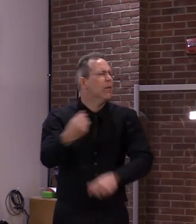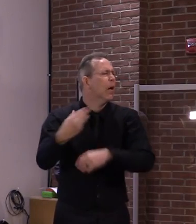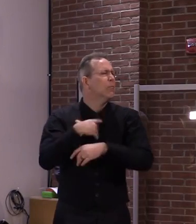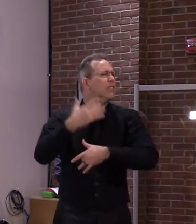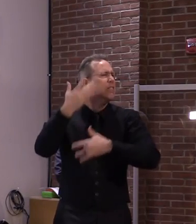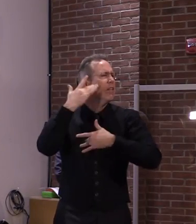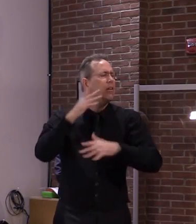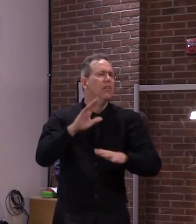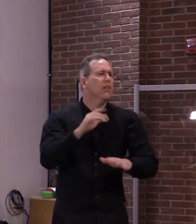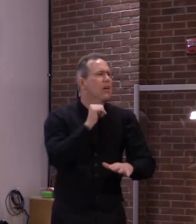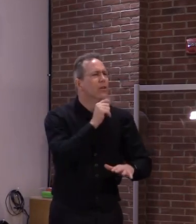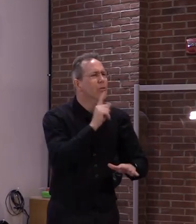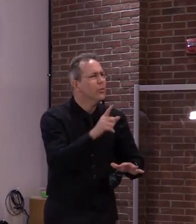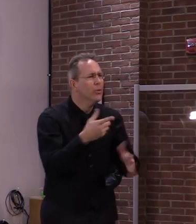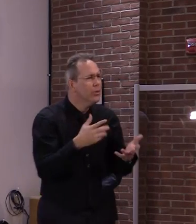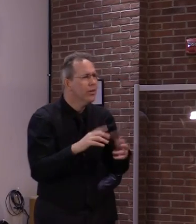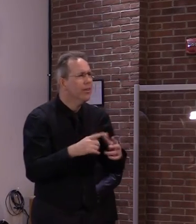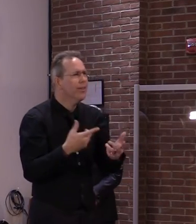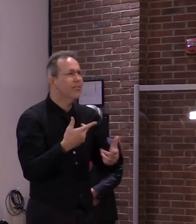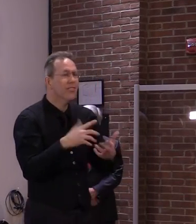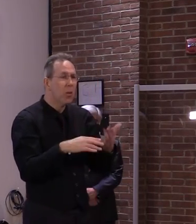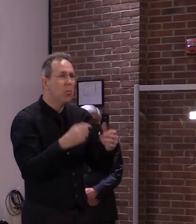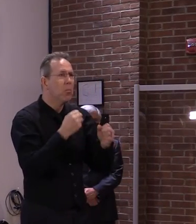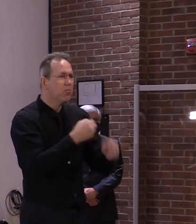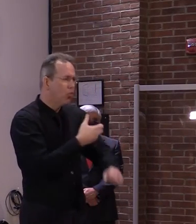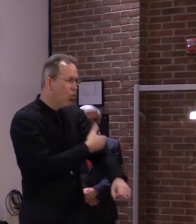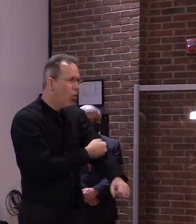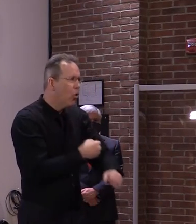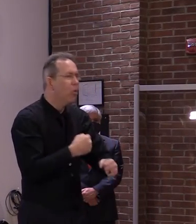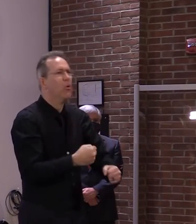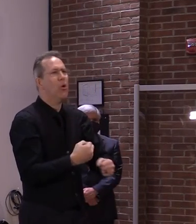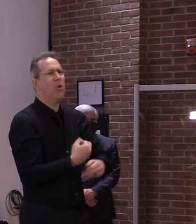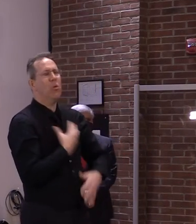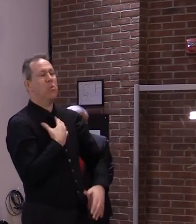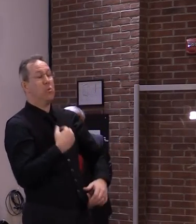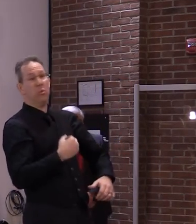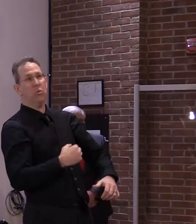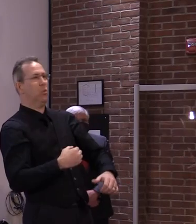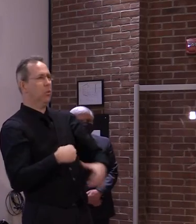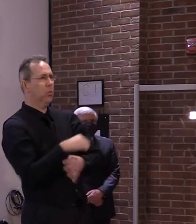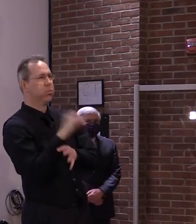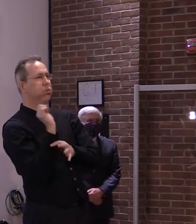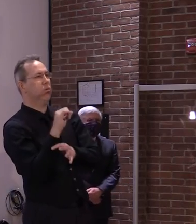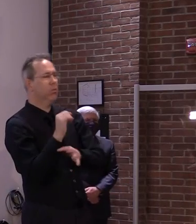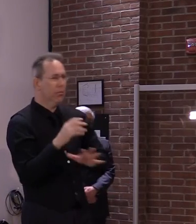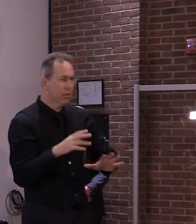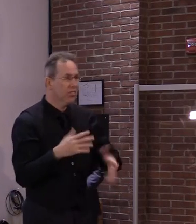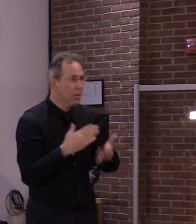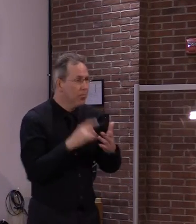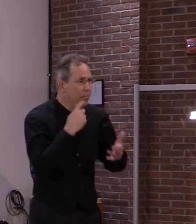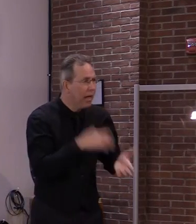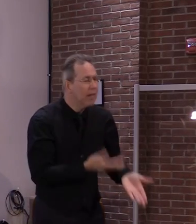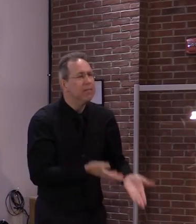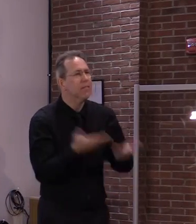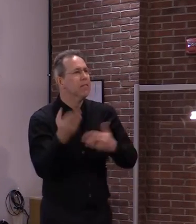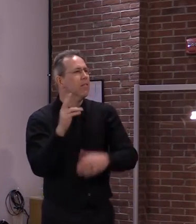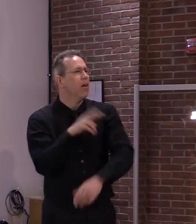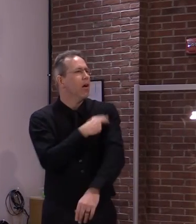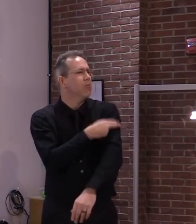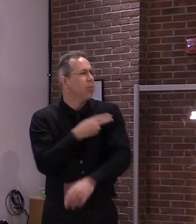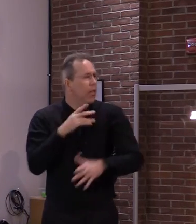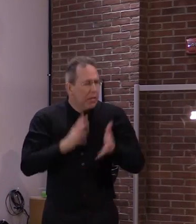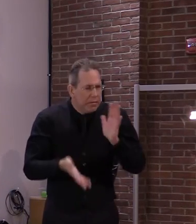that instead of getting the flu that would put them in the hospital with pneumonia in severe illness, they got some